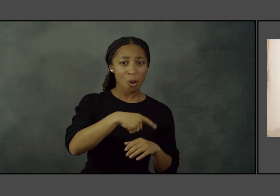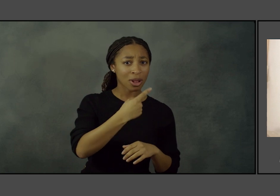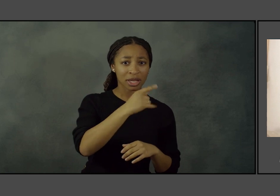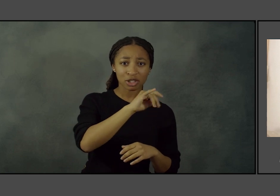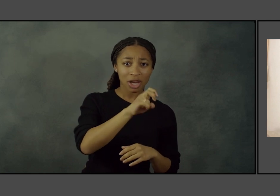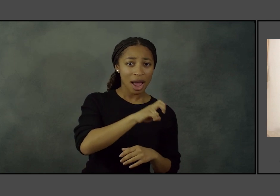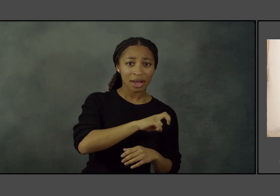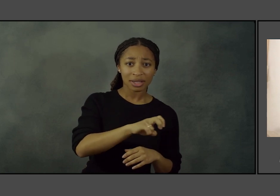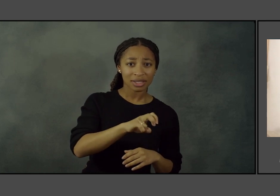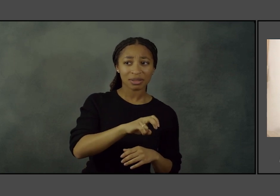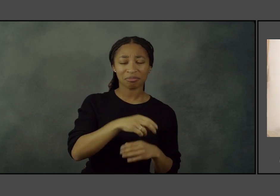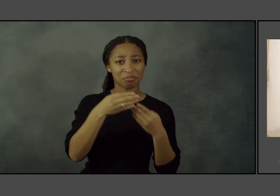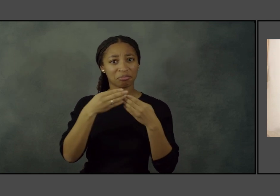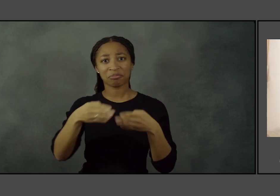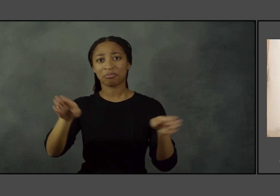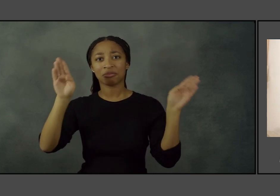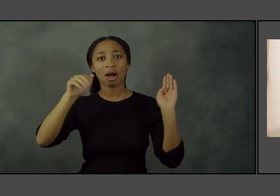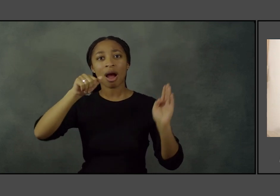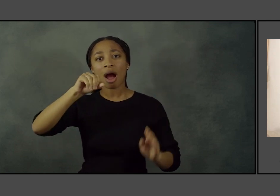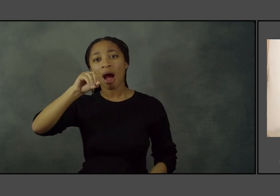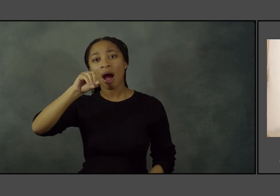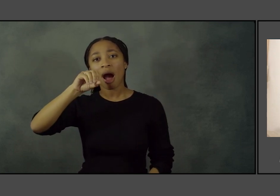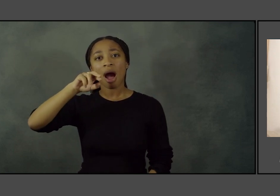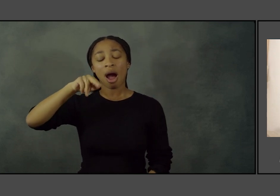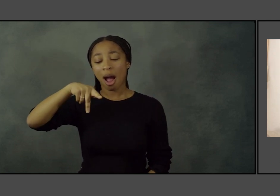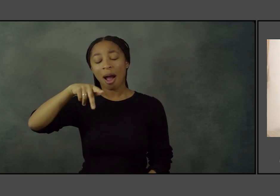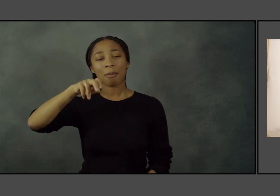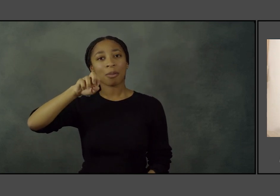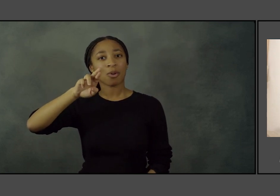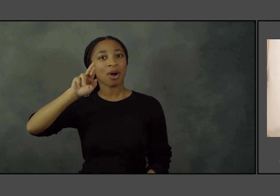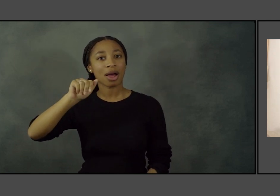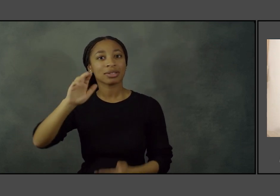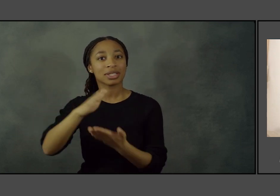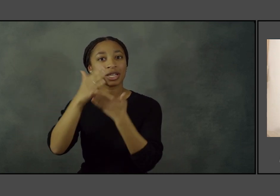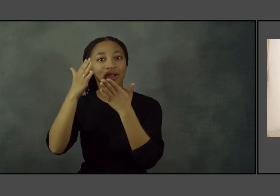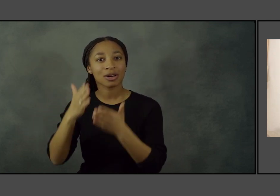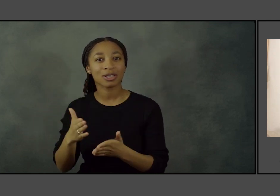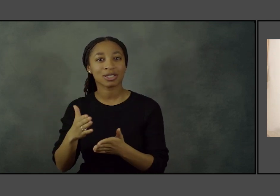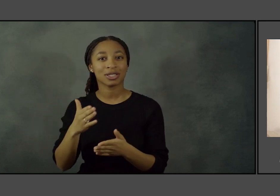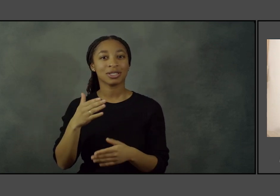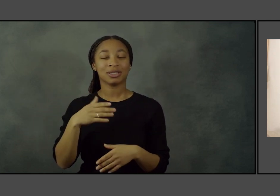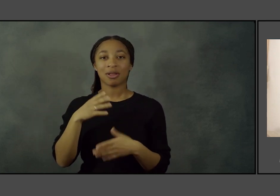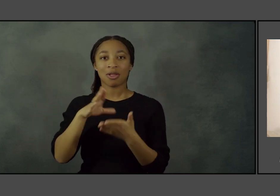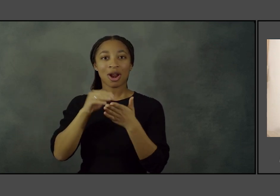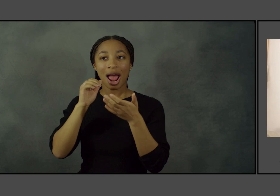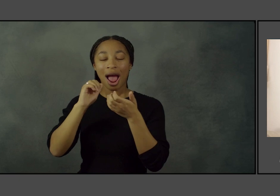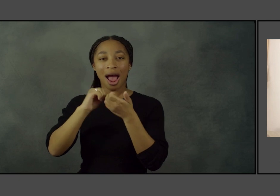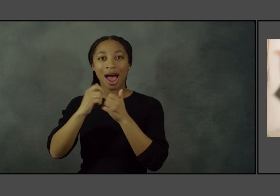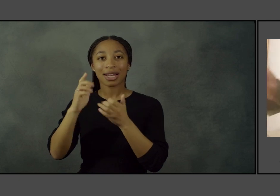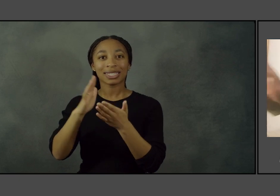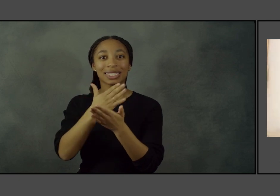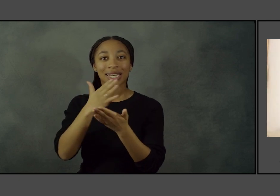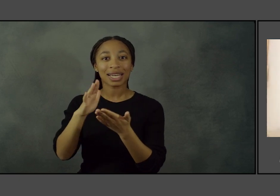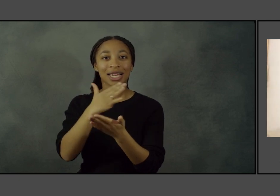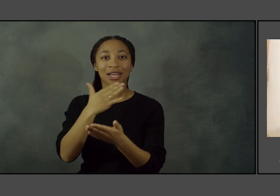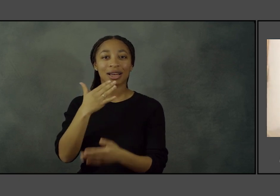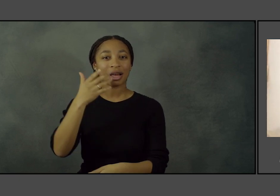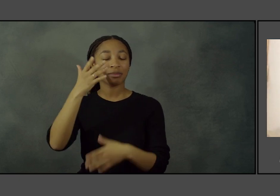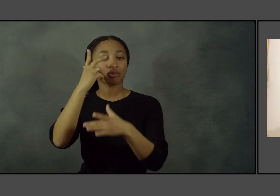to sing German lieder understand the culture that German lieder was born out of,